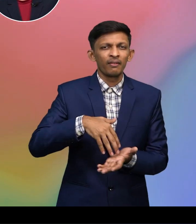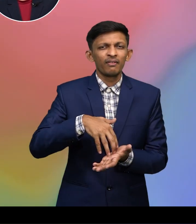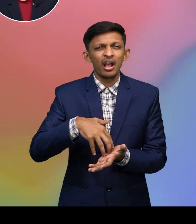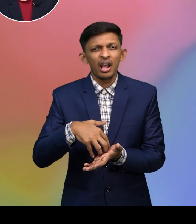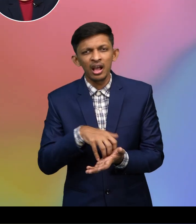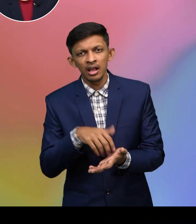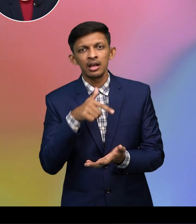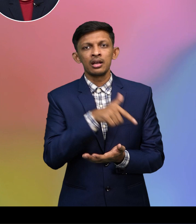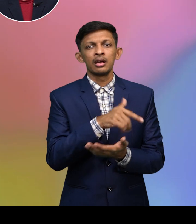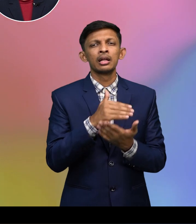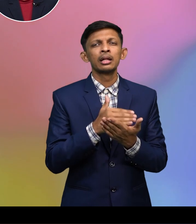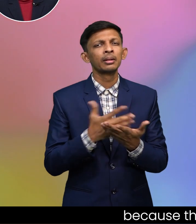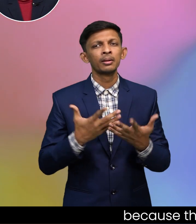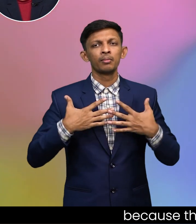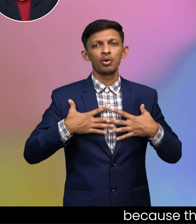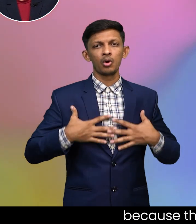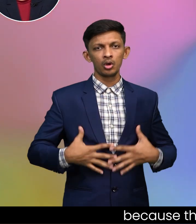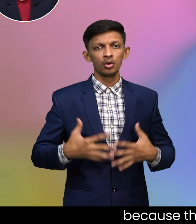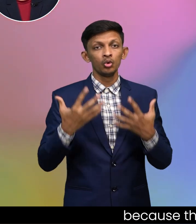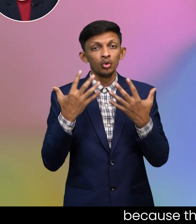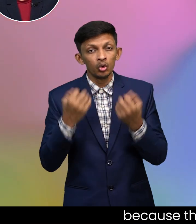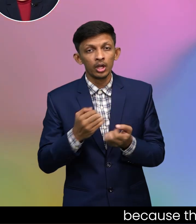and waste products.